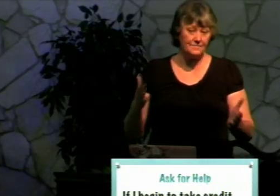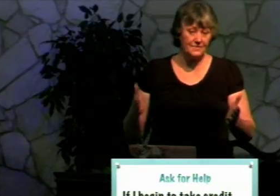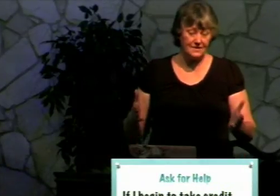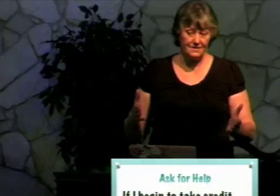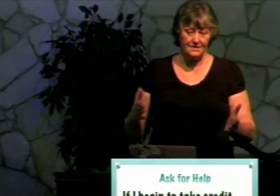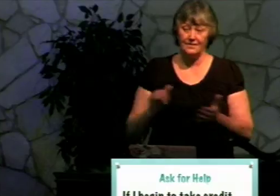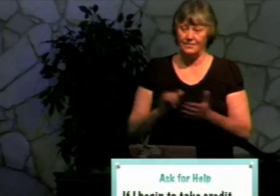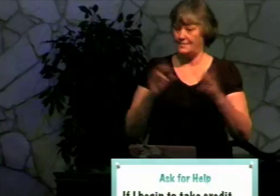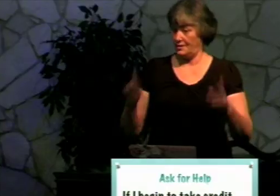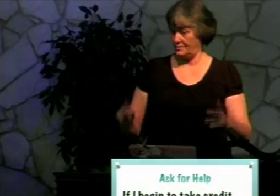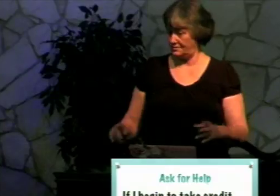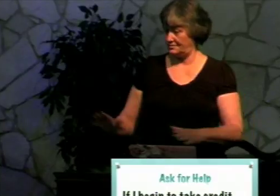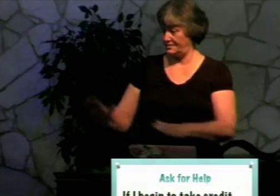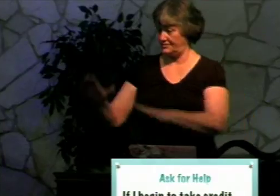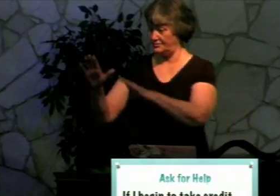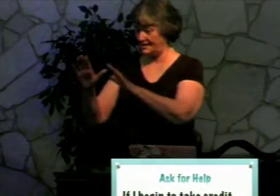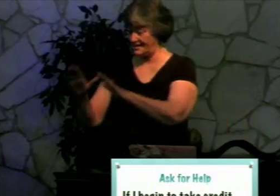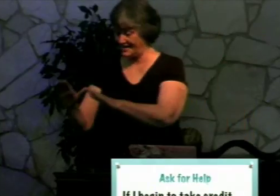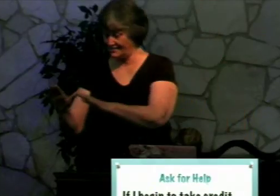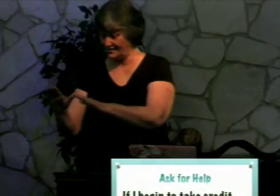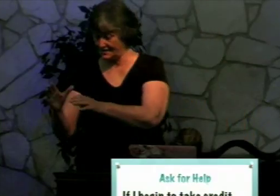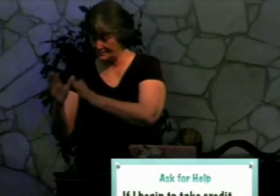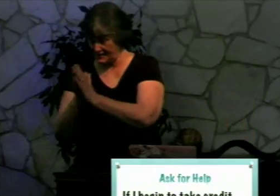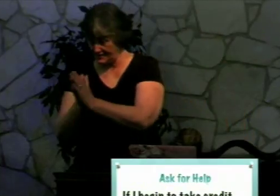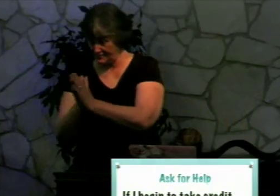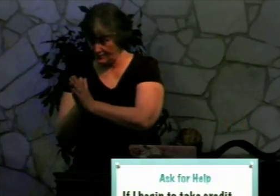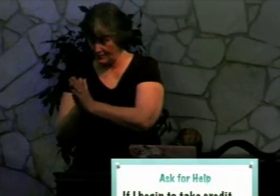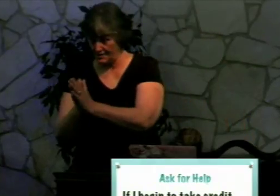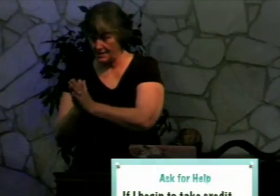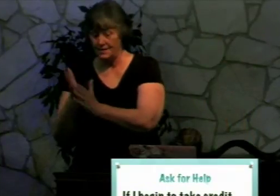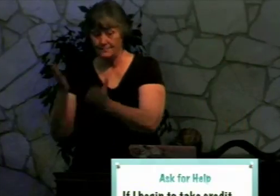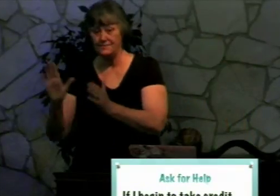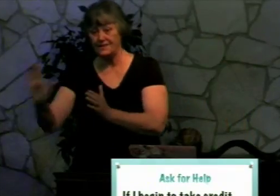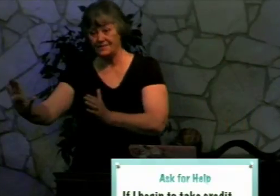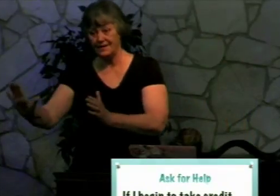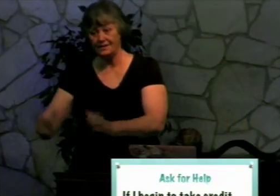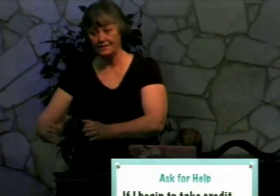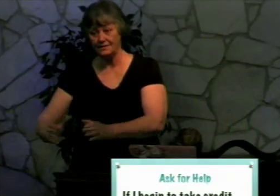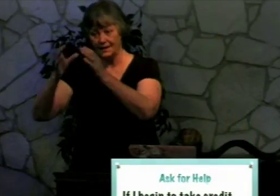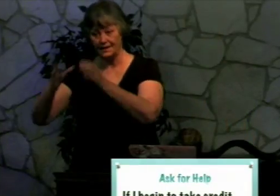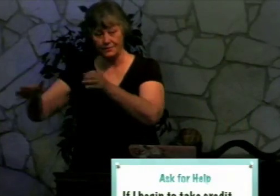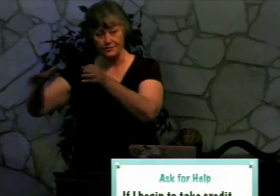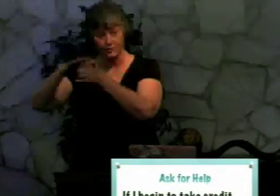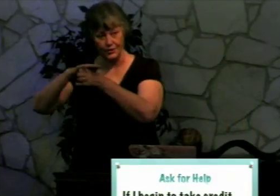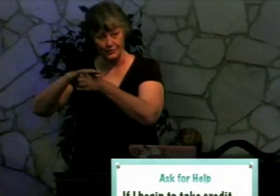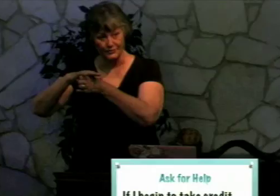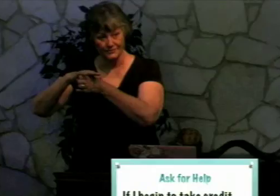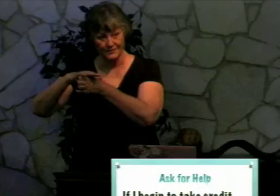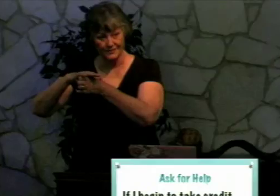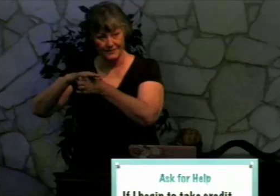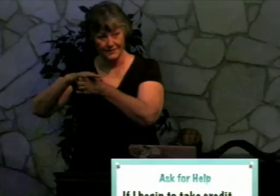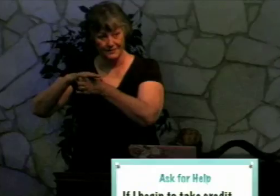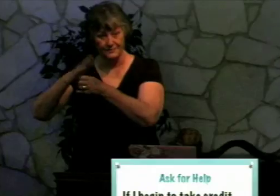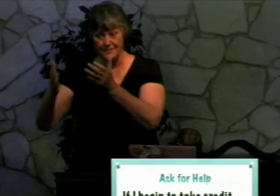Maybe that person that you laid hands on and prayed for, maybe their pipe was closed. Maybe